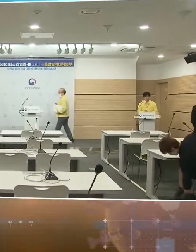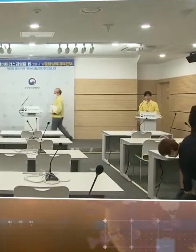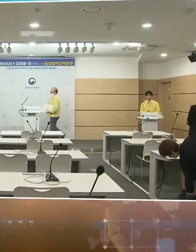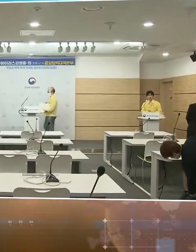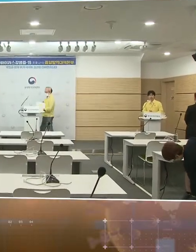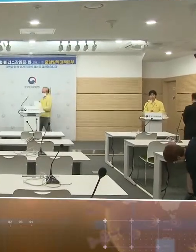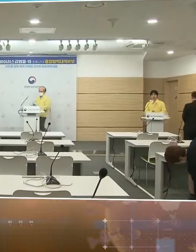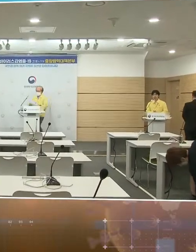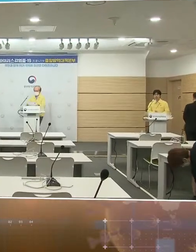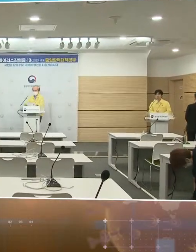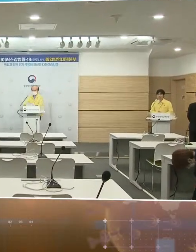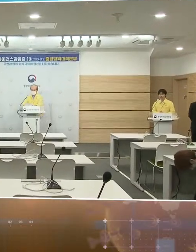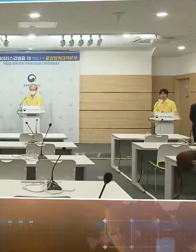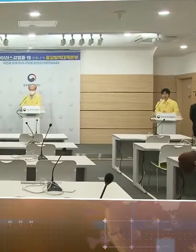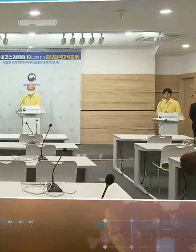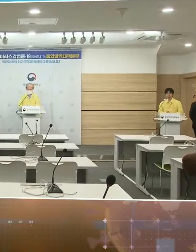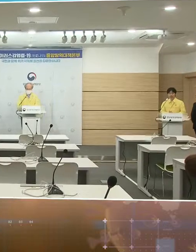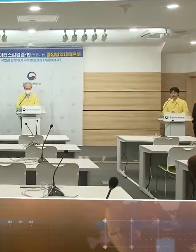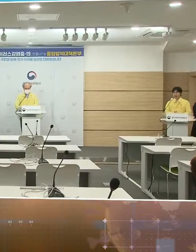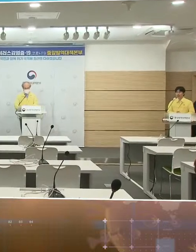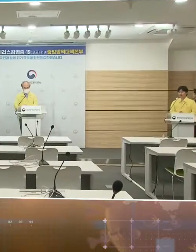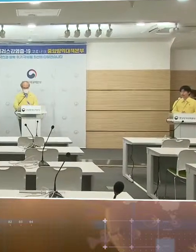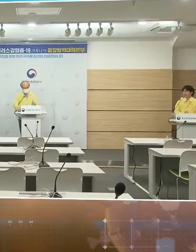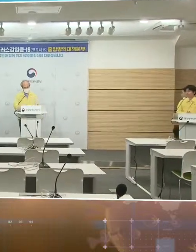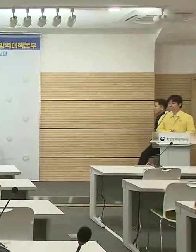with a summary of that afterwards.